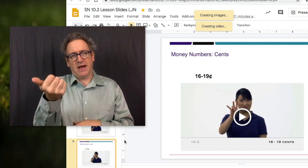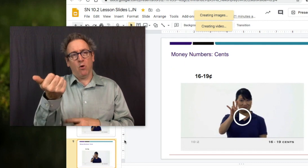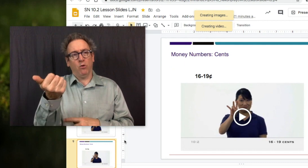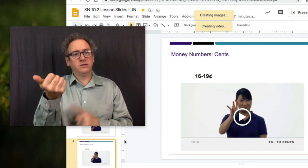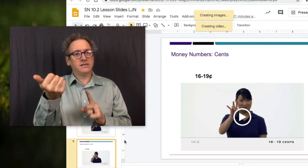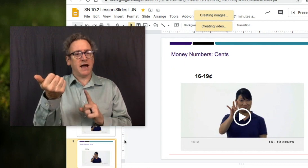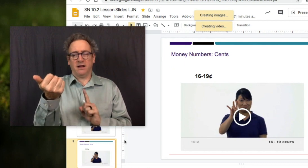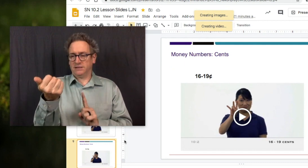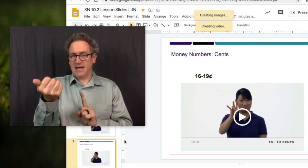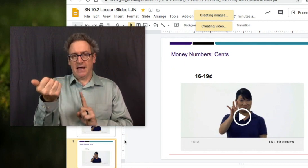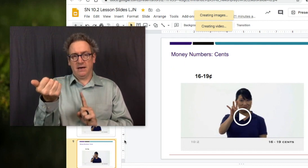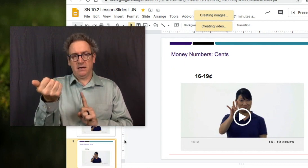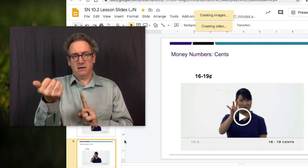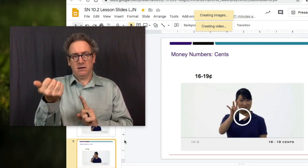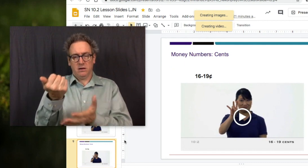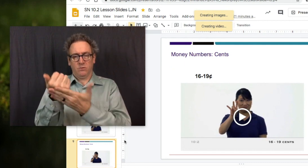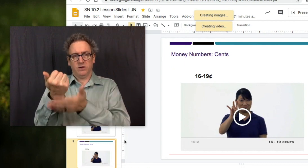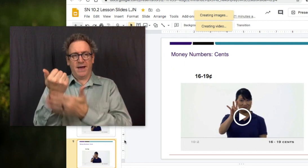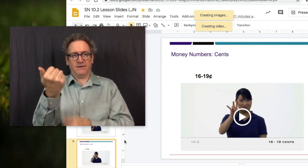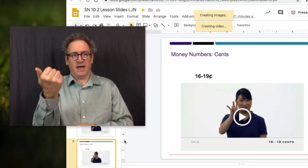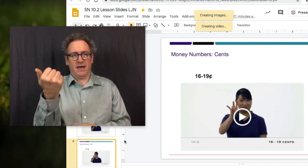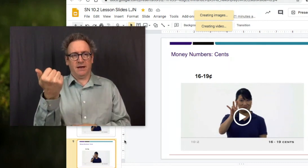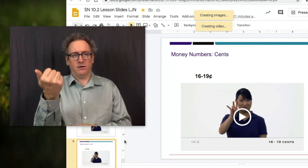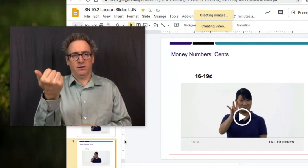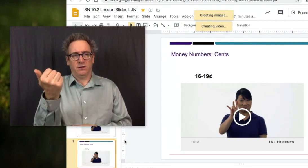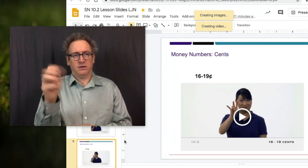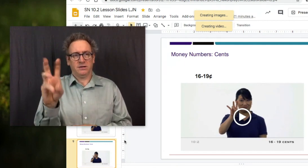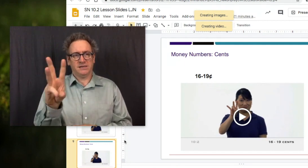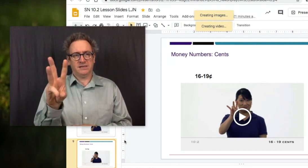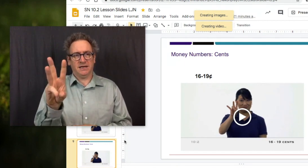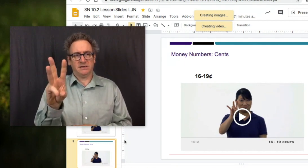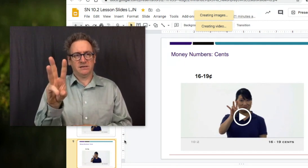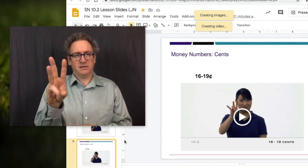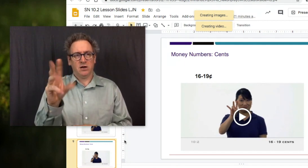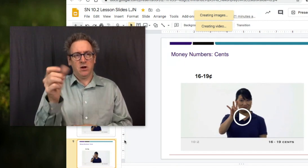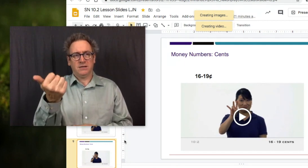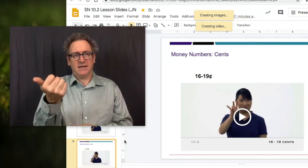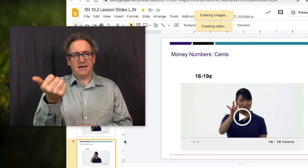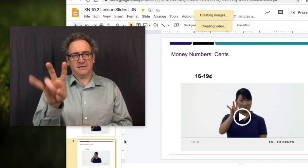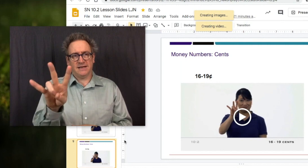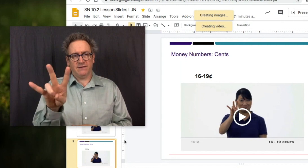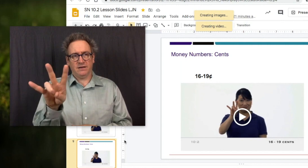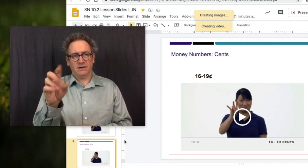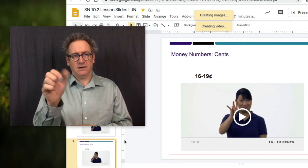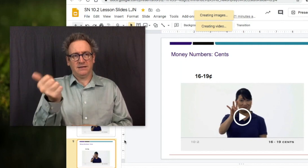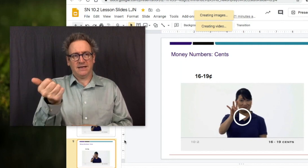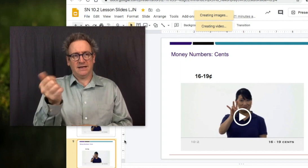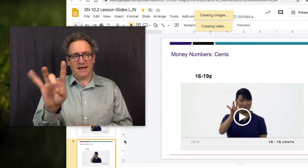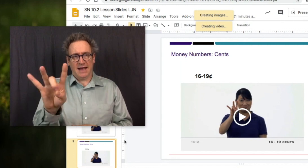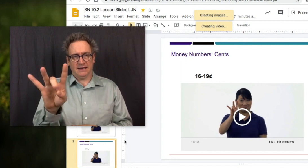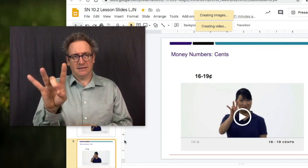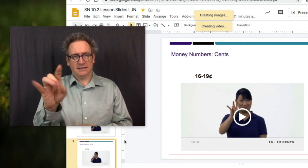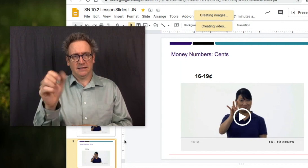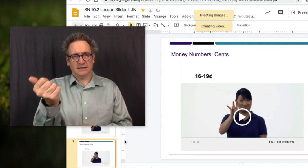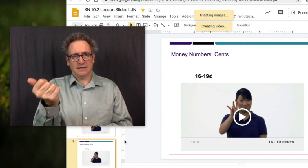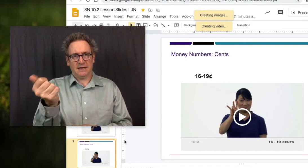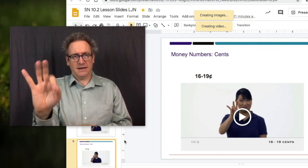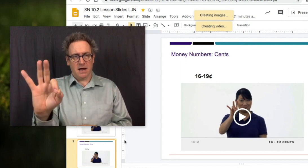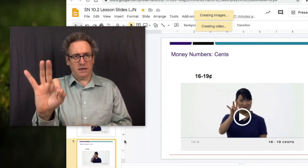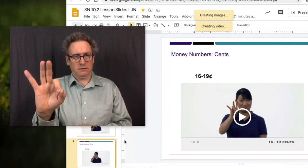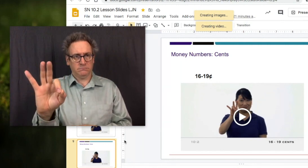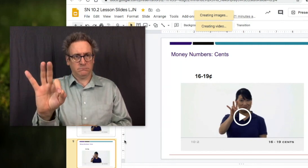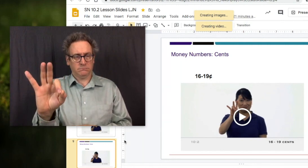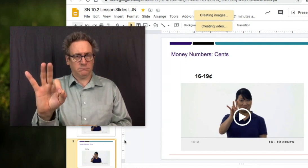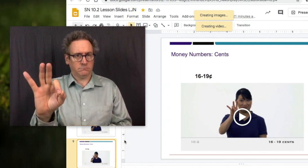So that old style 10 with the back of the hand to 6, 10 to 7, 10 to 8, 10 to